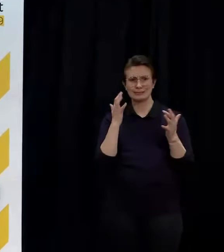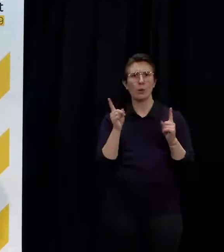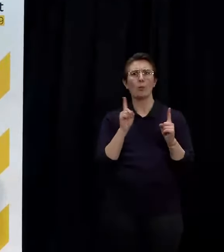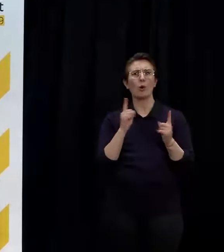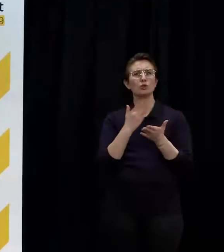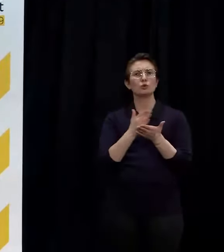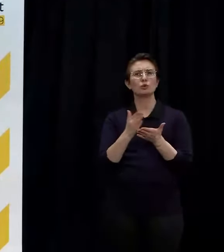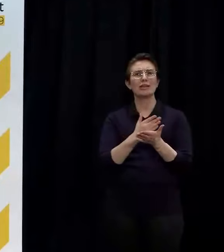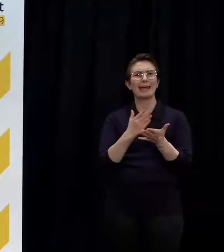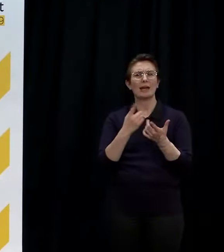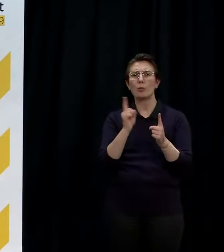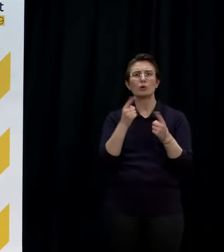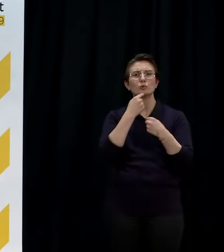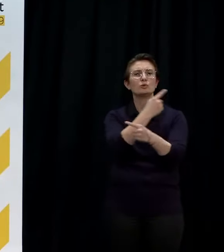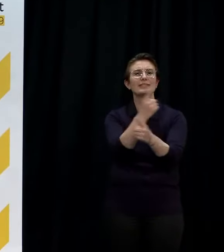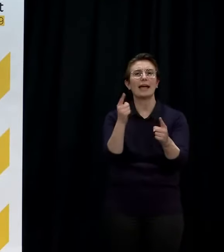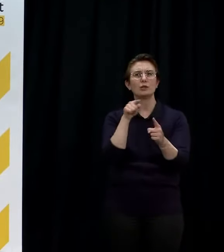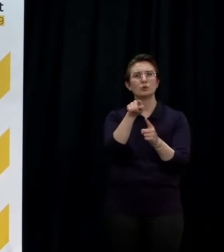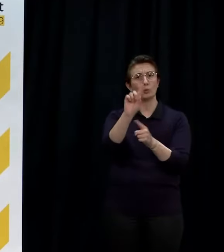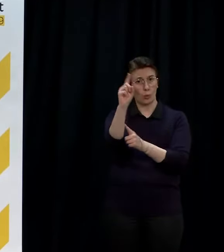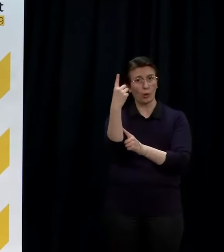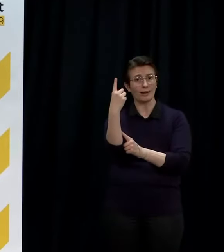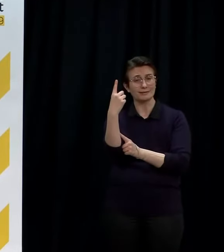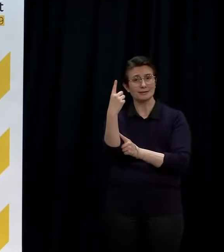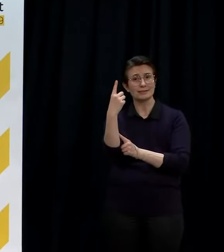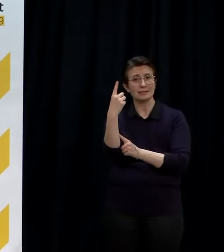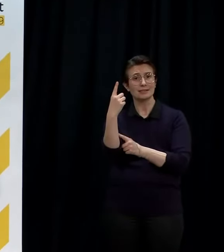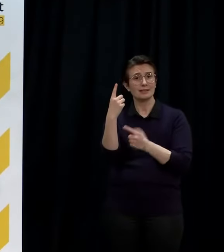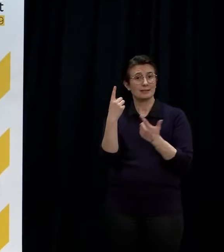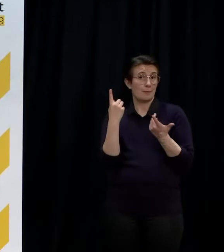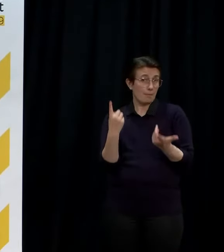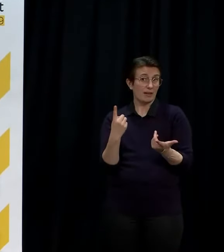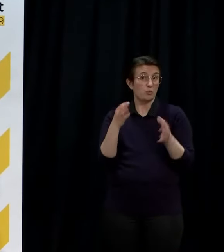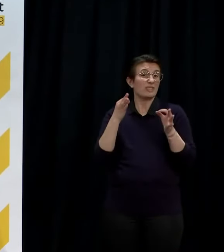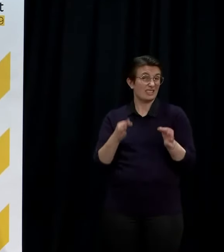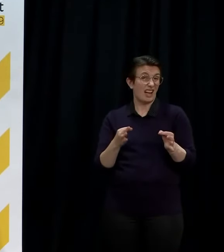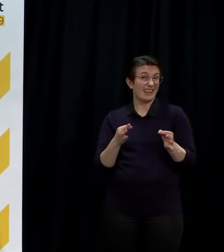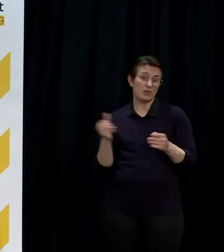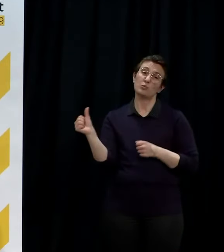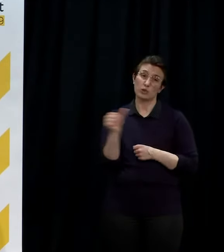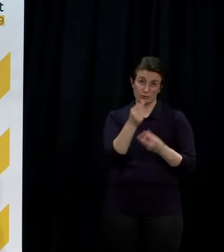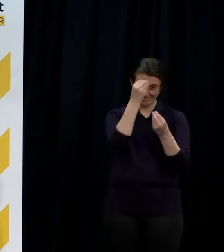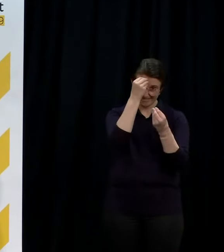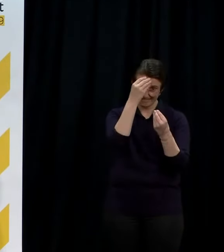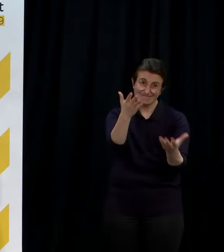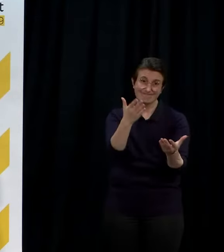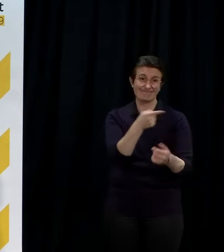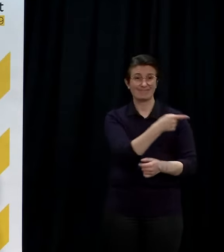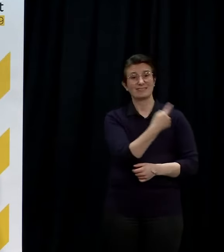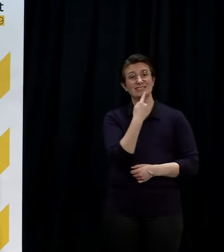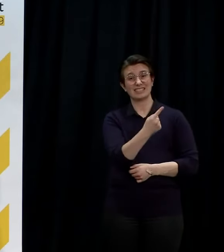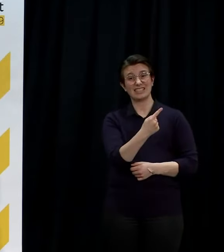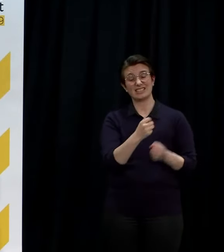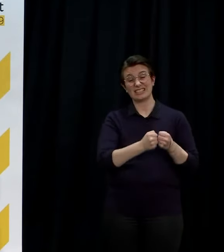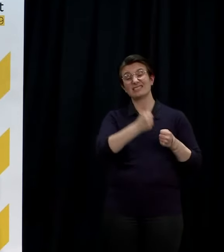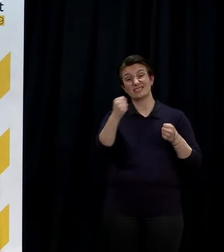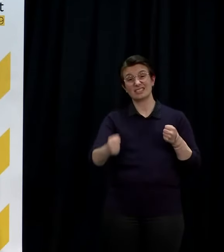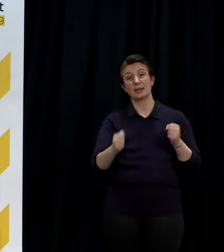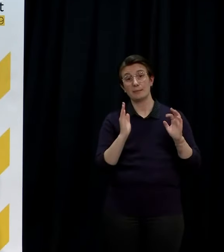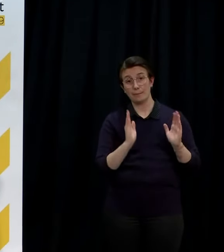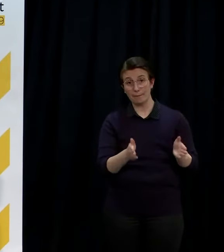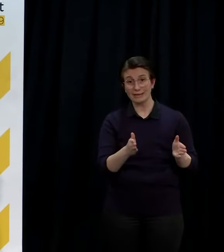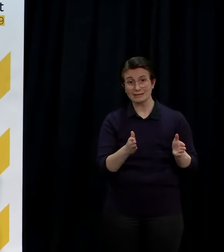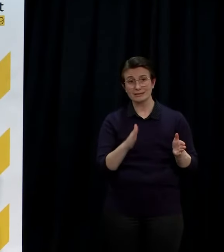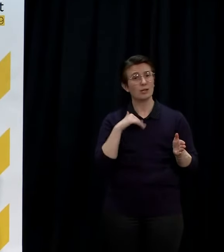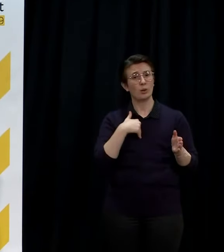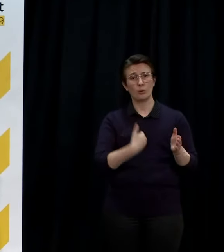is likely to be required. So we wanted to share. That's been shared with us. We're now sharing it with you. We feel like we need to give us